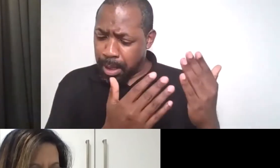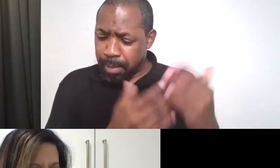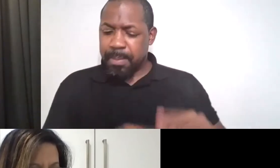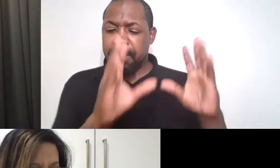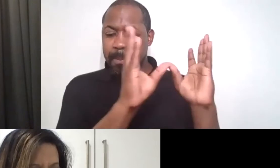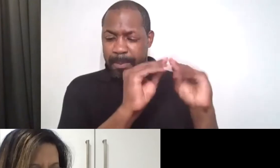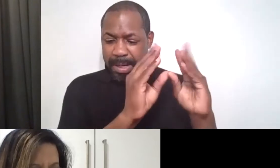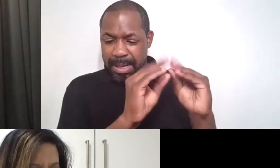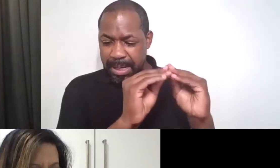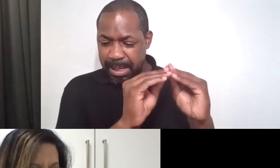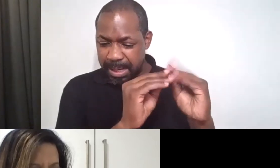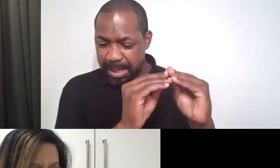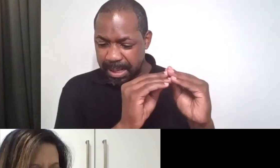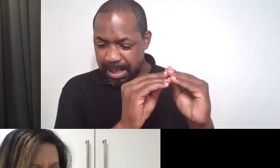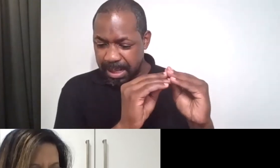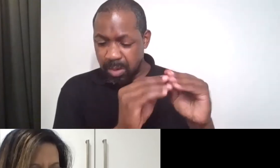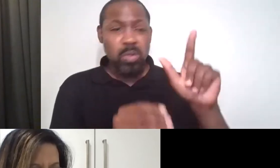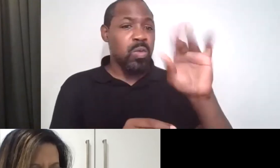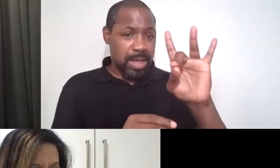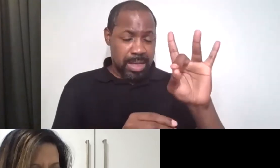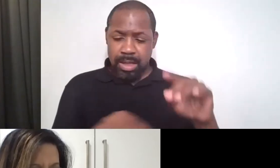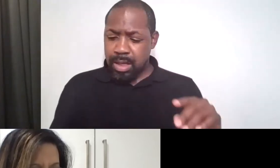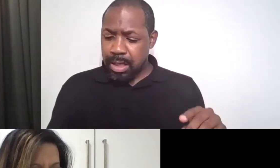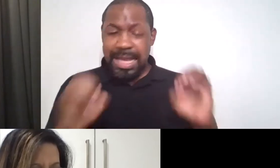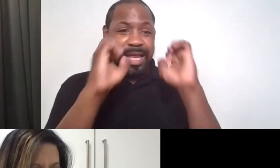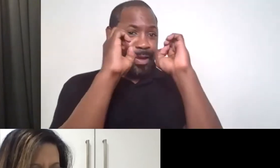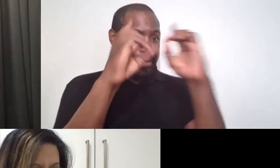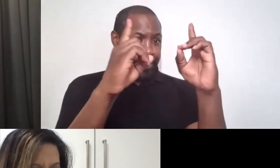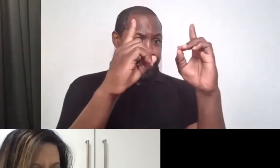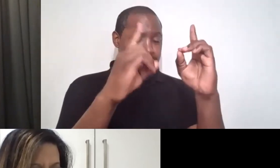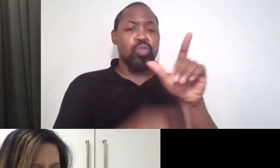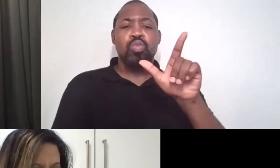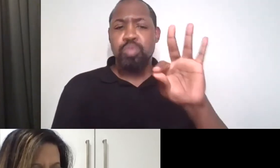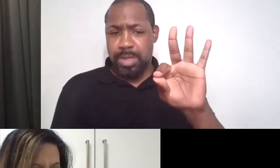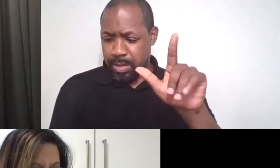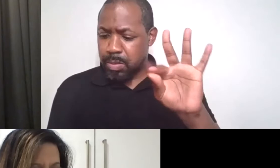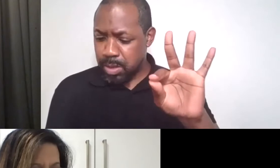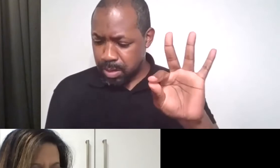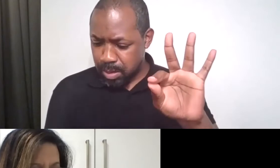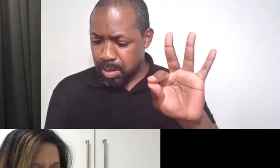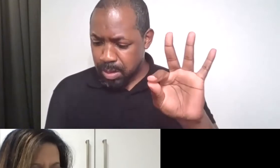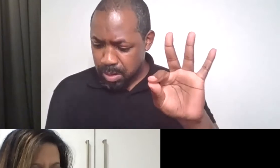Mostly the state was focused on meetings. There were 28, education, 29.